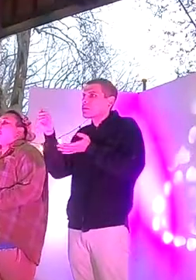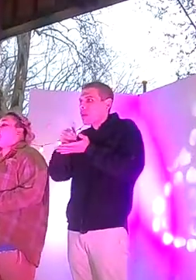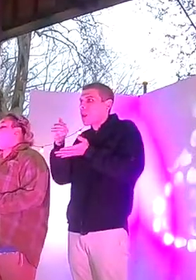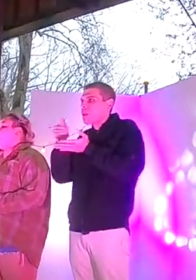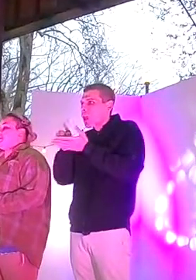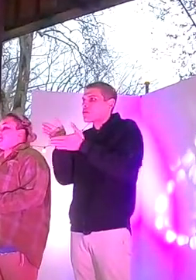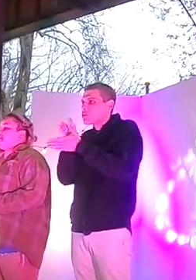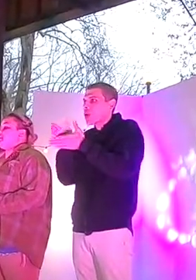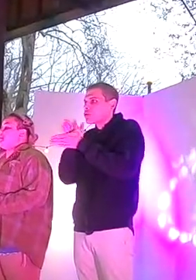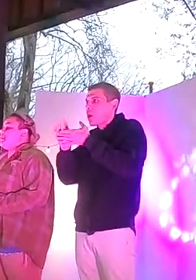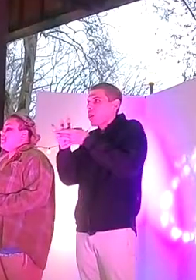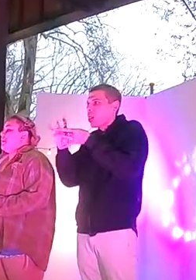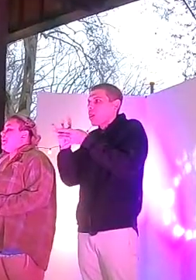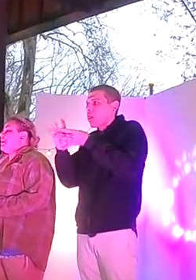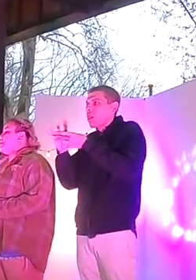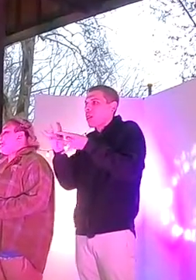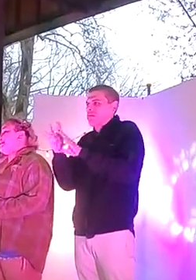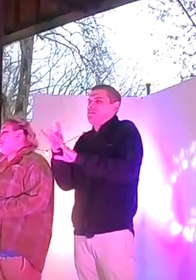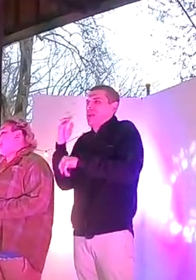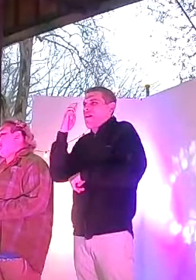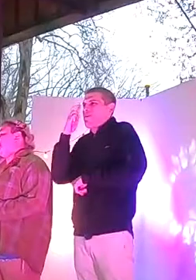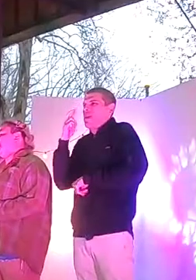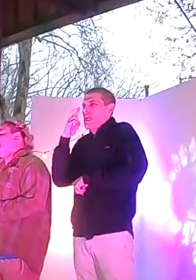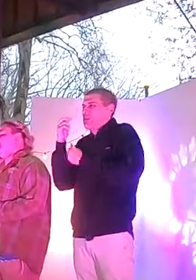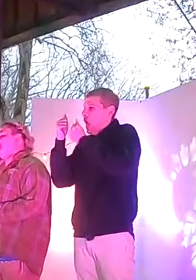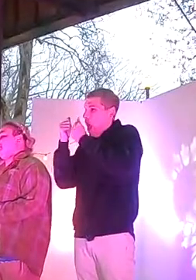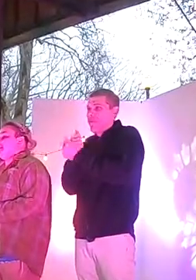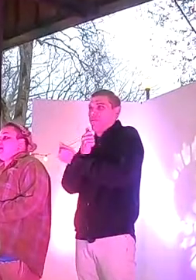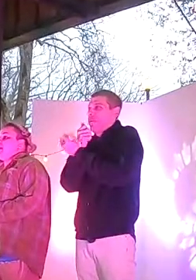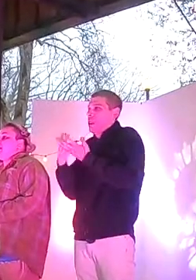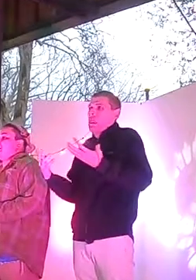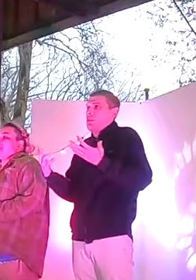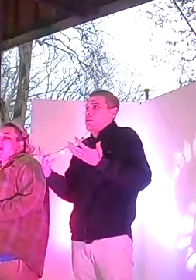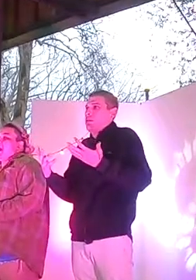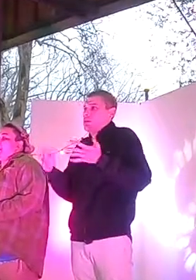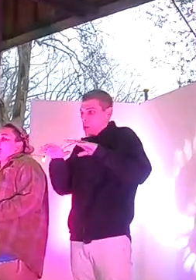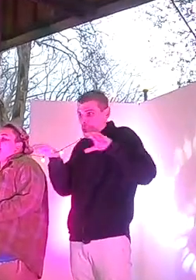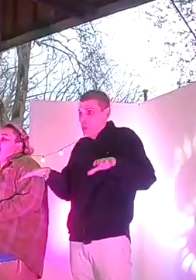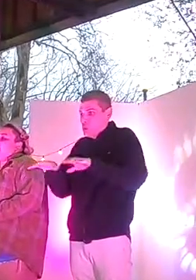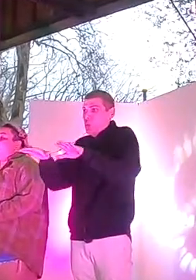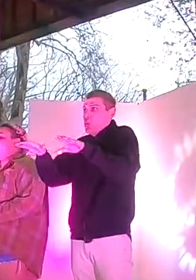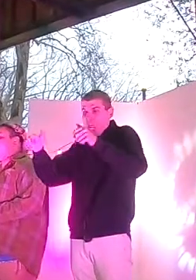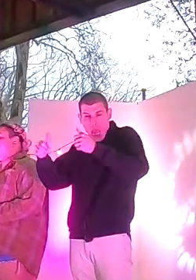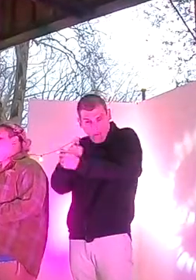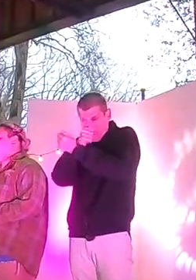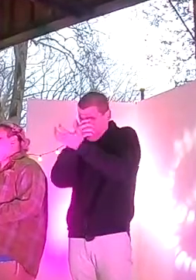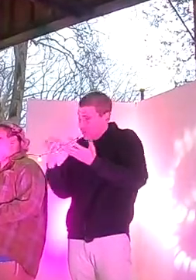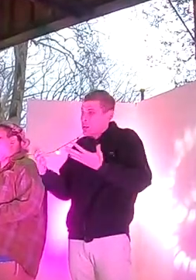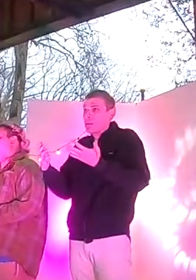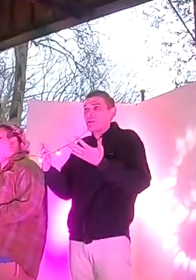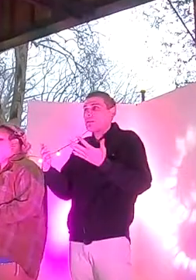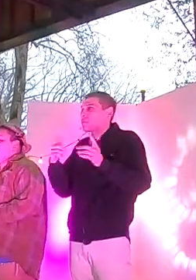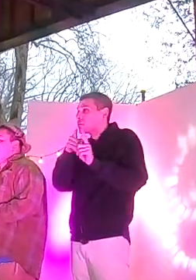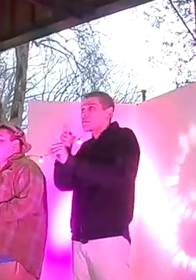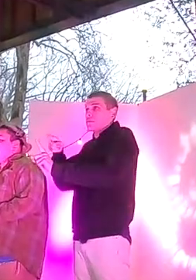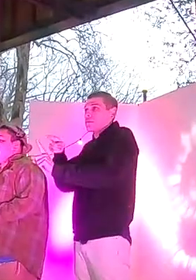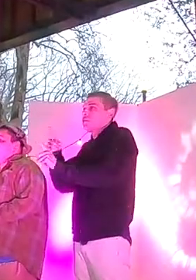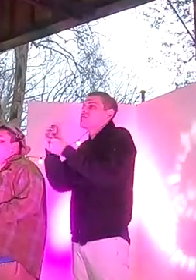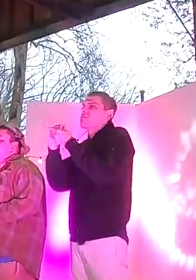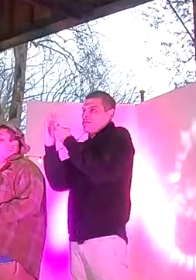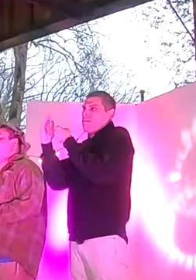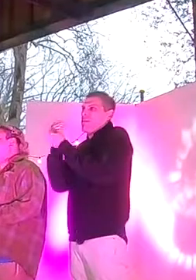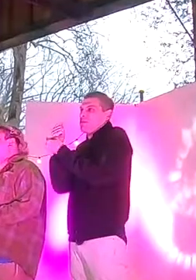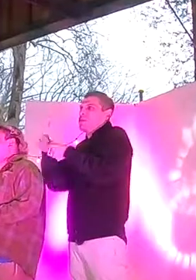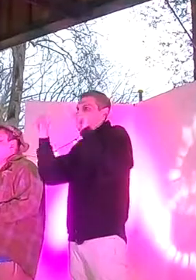terms that everything we do is that liberation. Our crying, our love, our